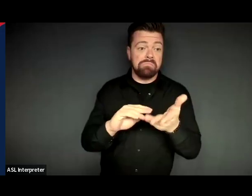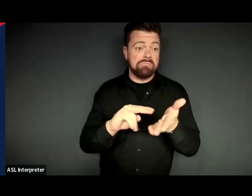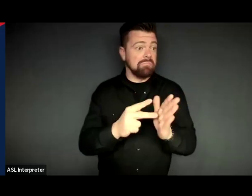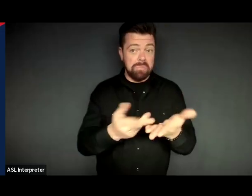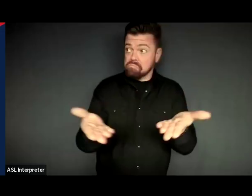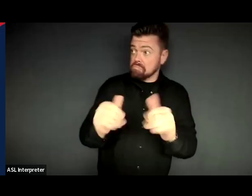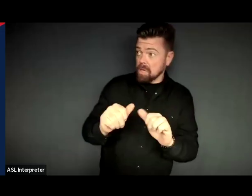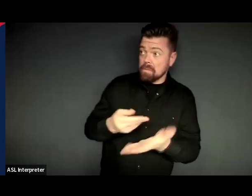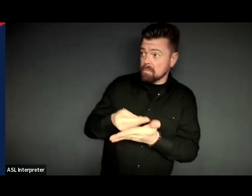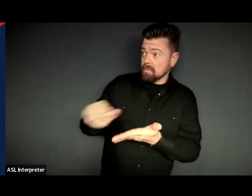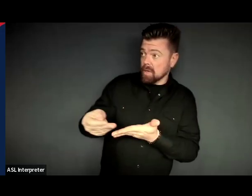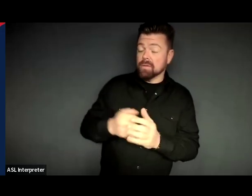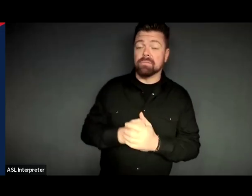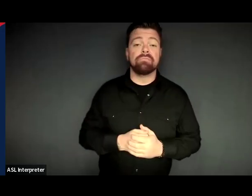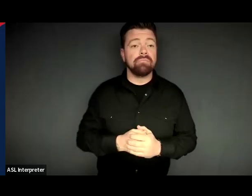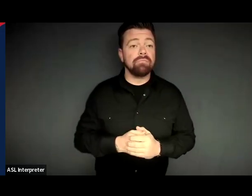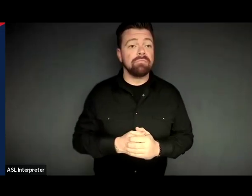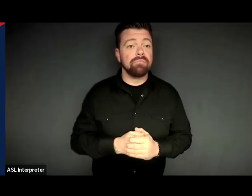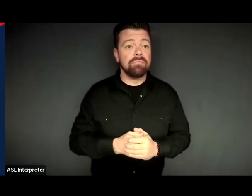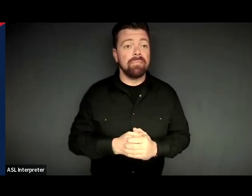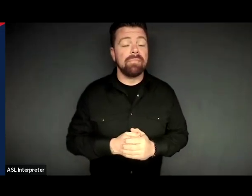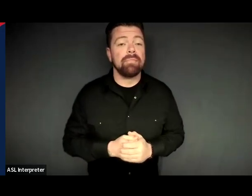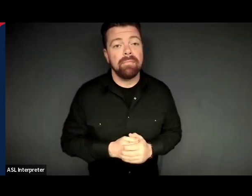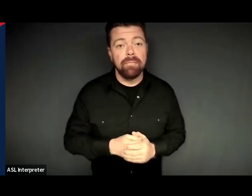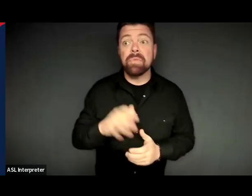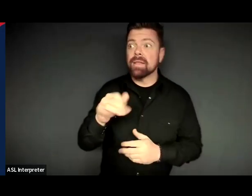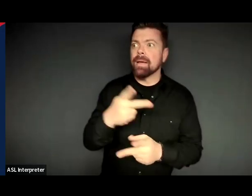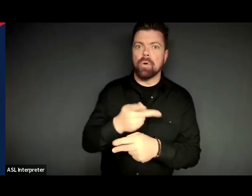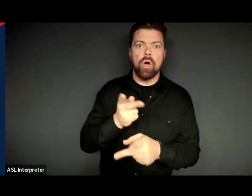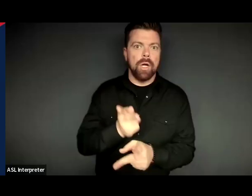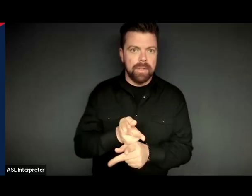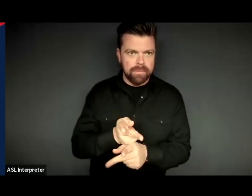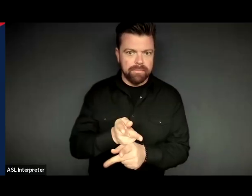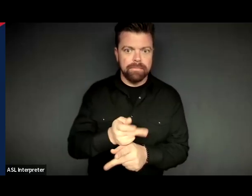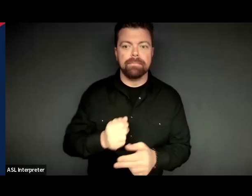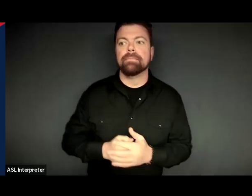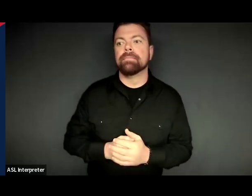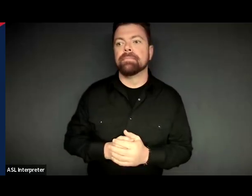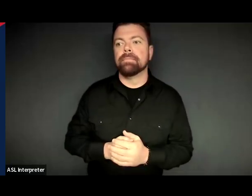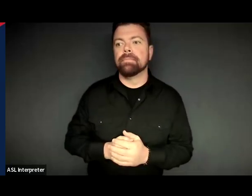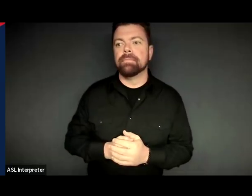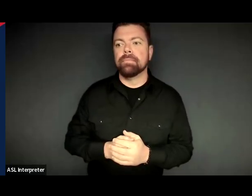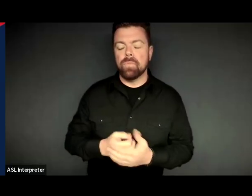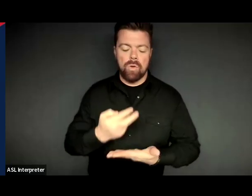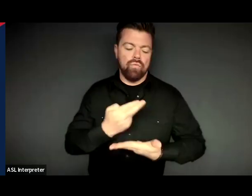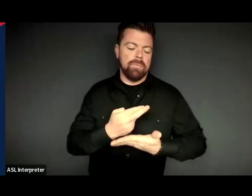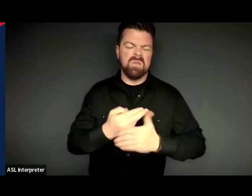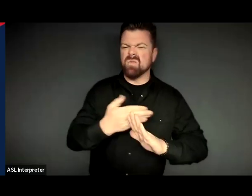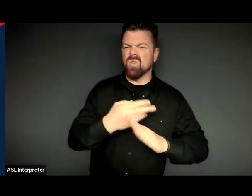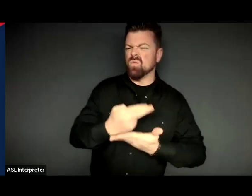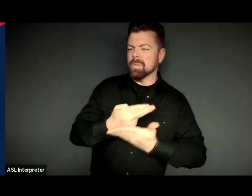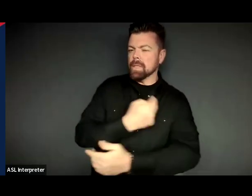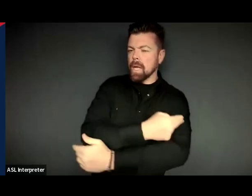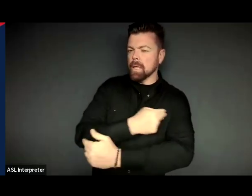now. You can go get one of these products, but they were only in uh, rehabilitation hospitals